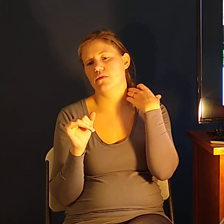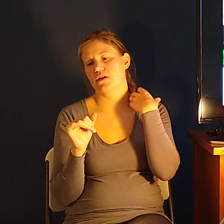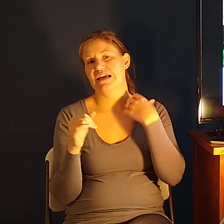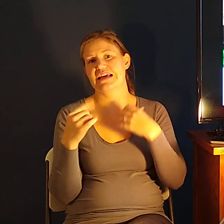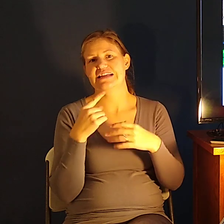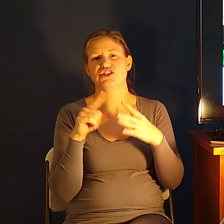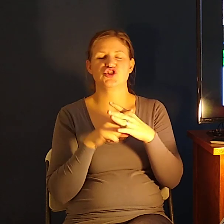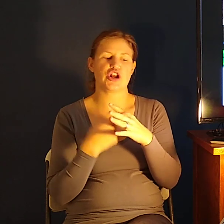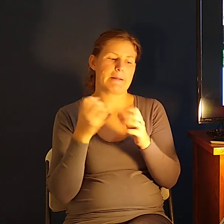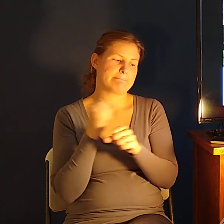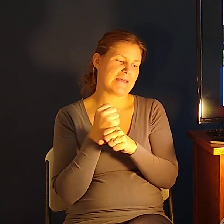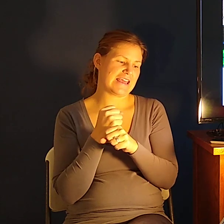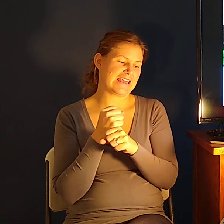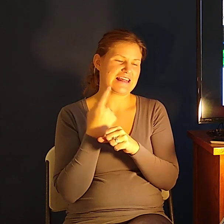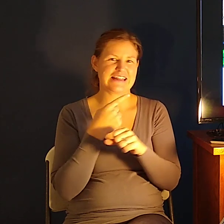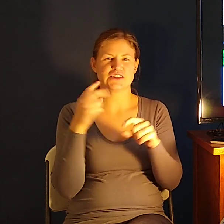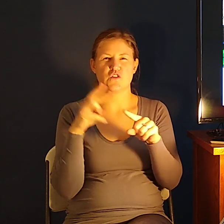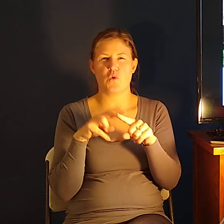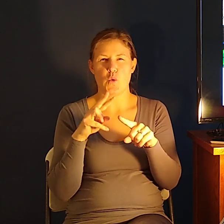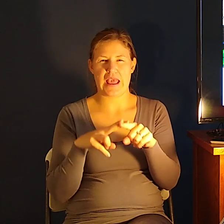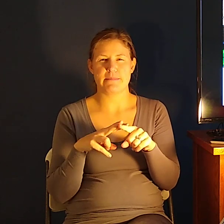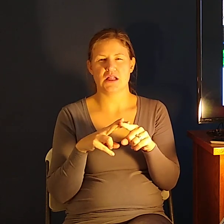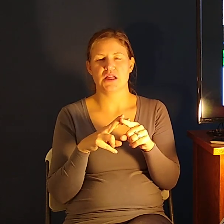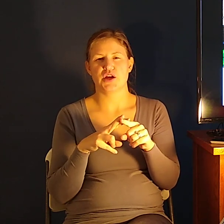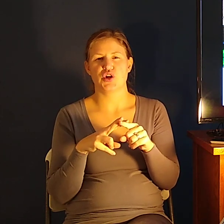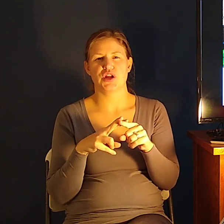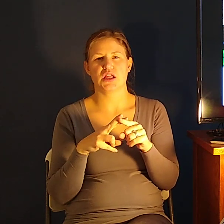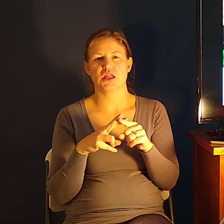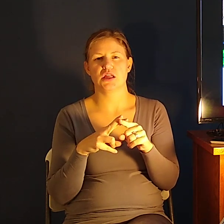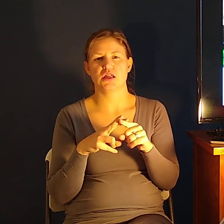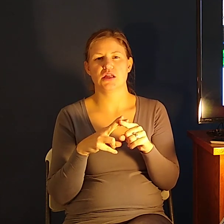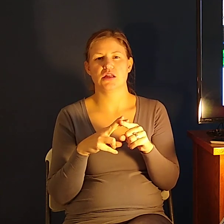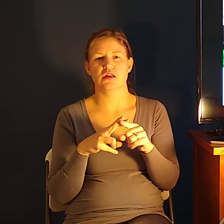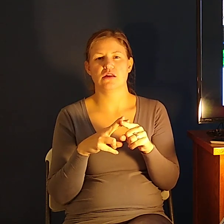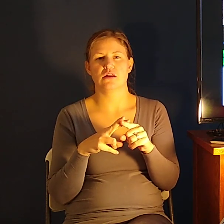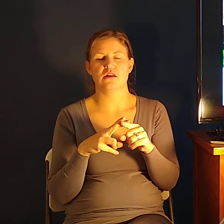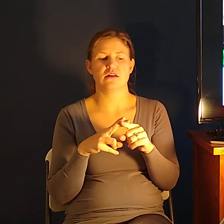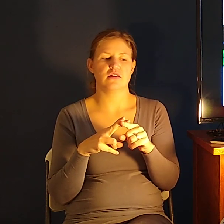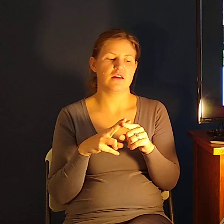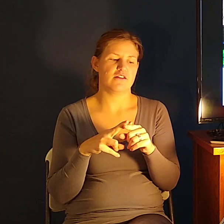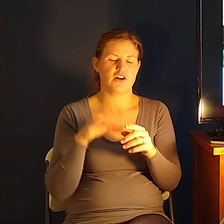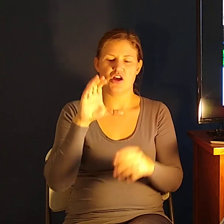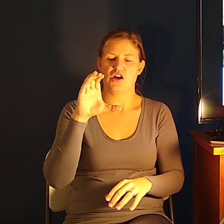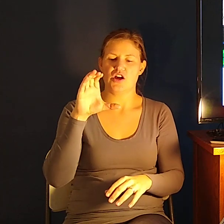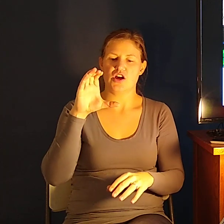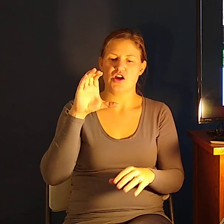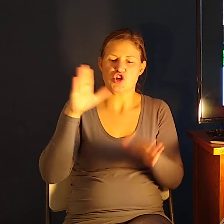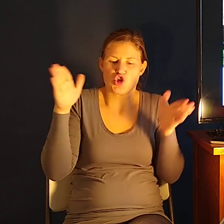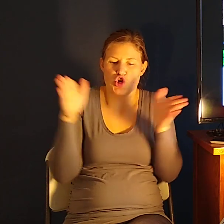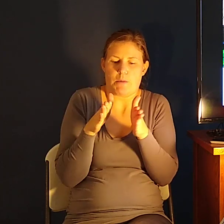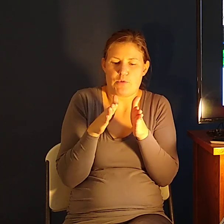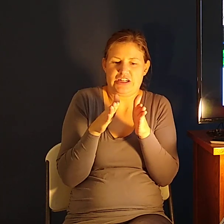starts creating this vocabulary of compression upon entering the space through alcoves